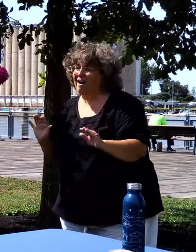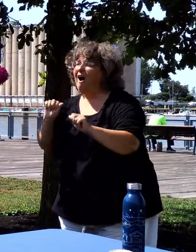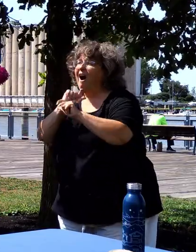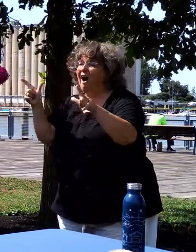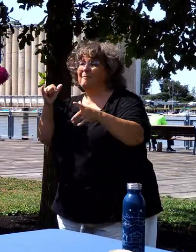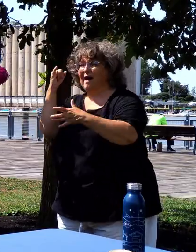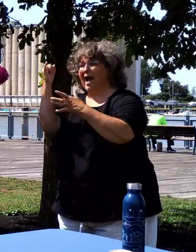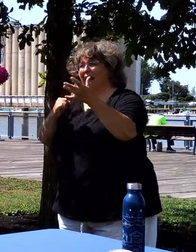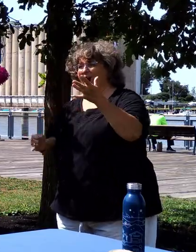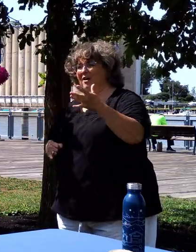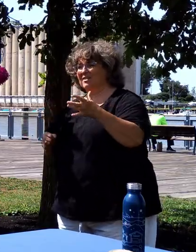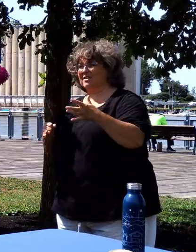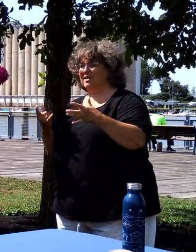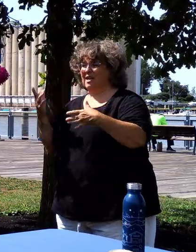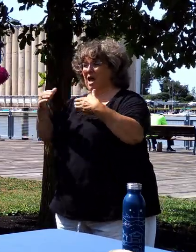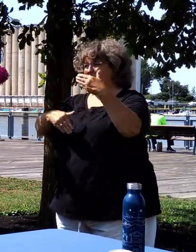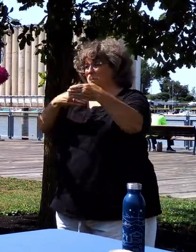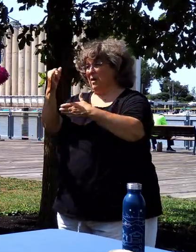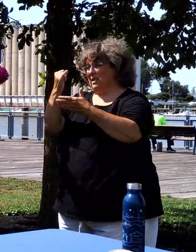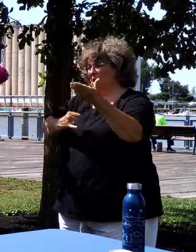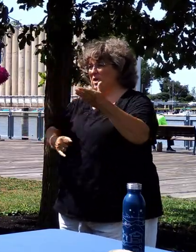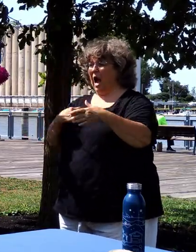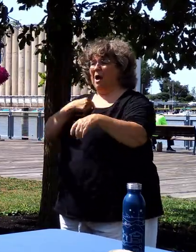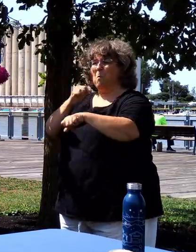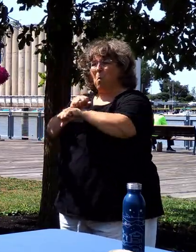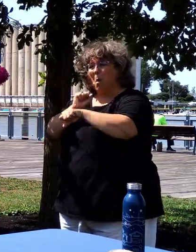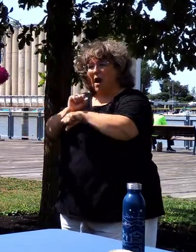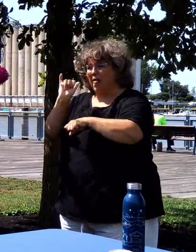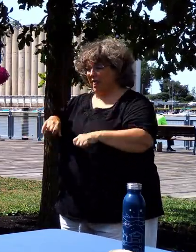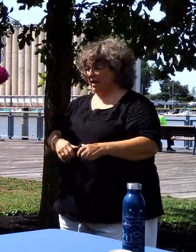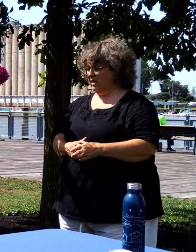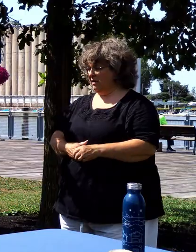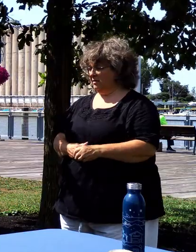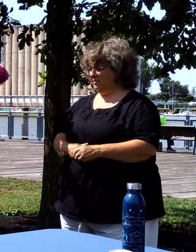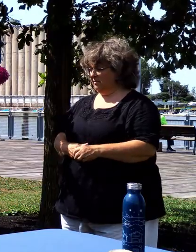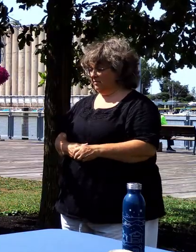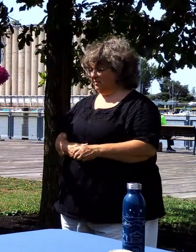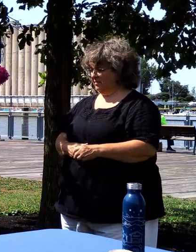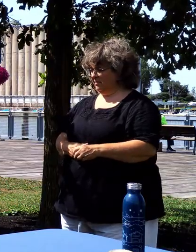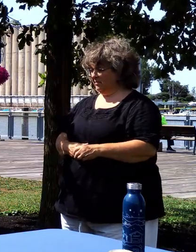my art is always process art because I'm always working on it.